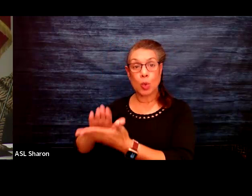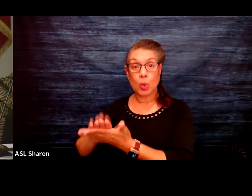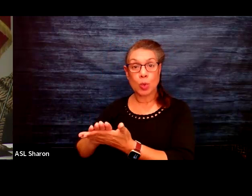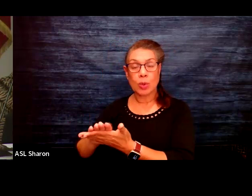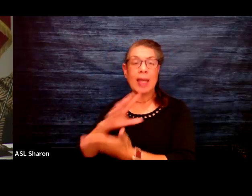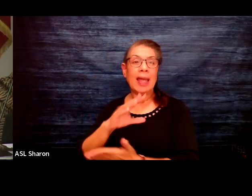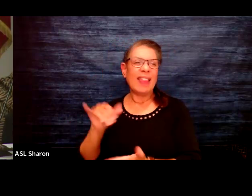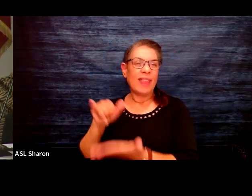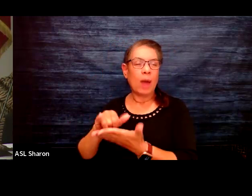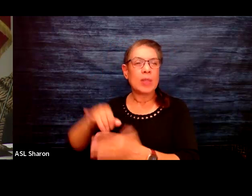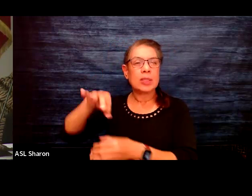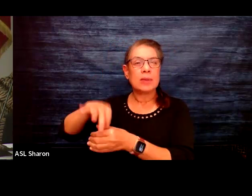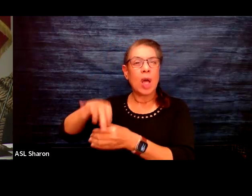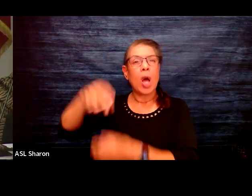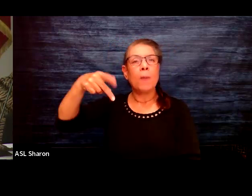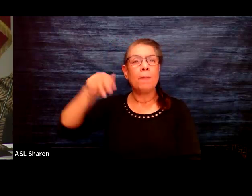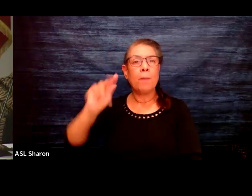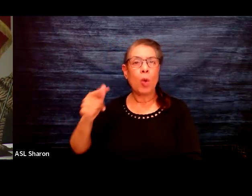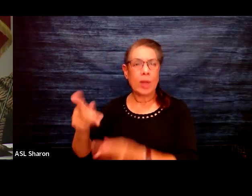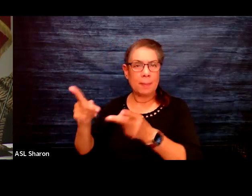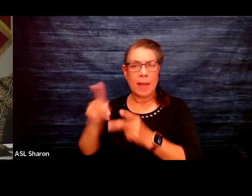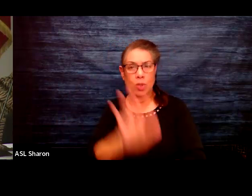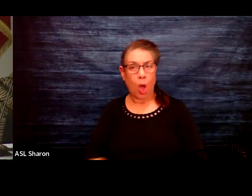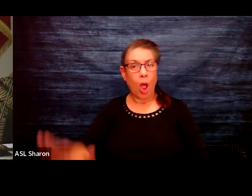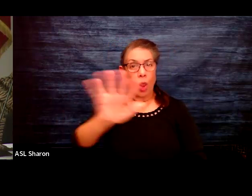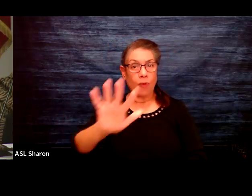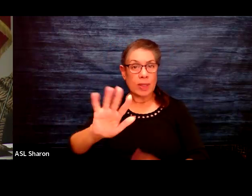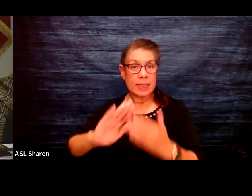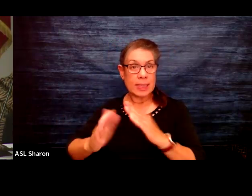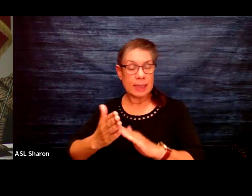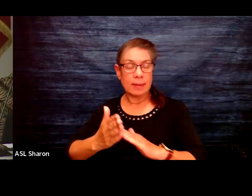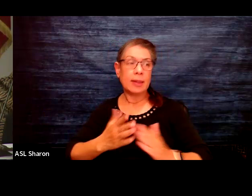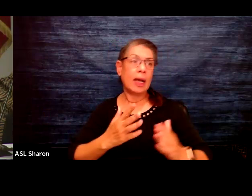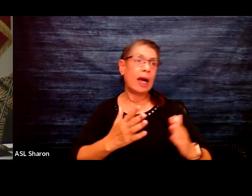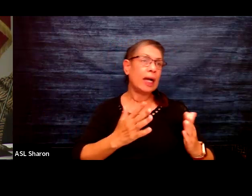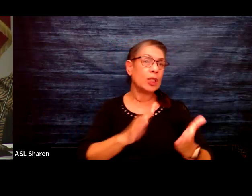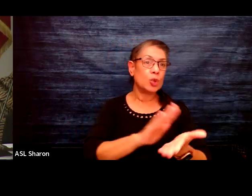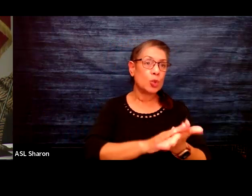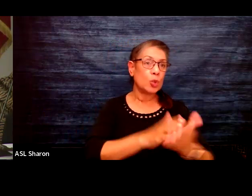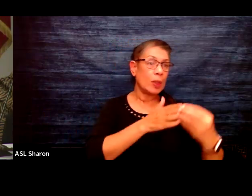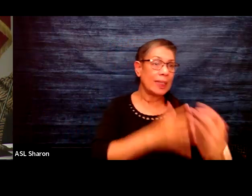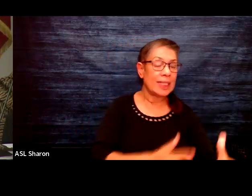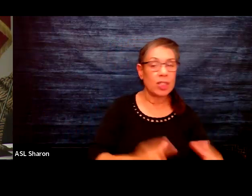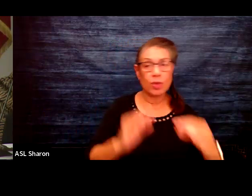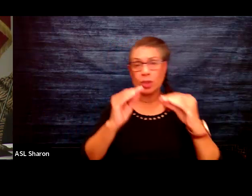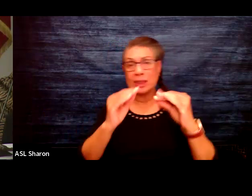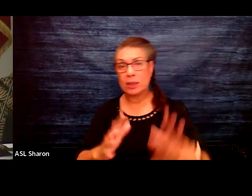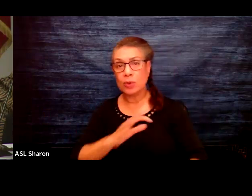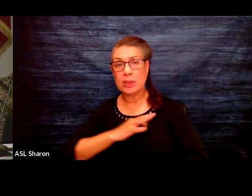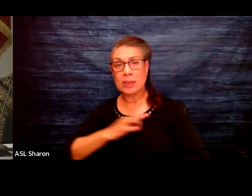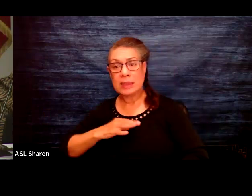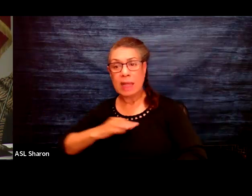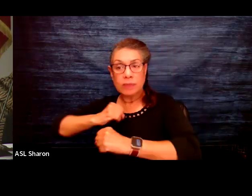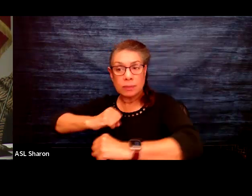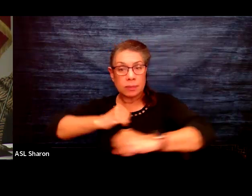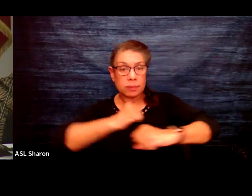served as polling sites around the city. I want to thank our school leaders, teachers, school-based staff, and